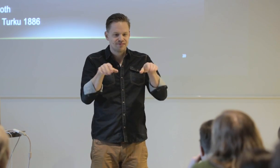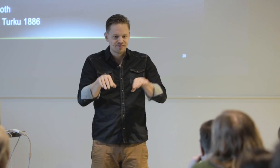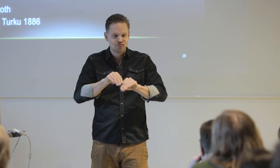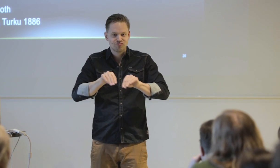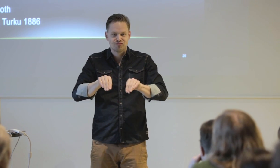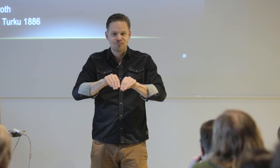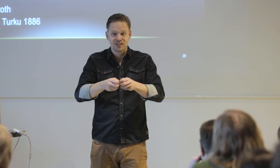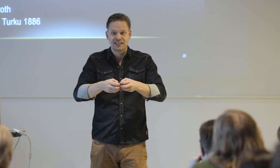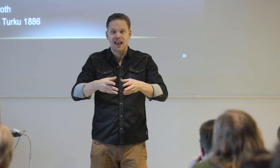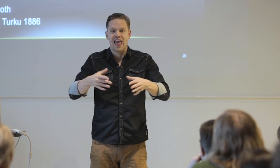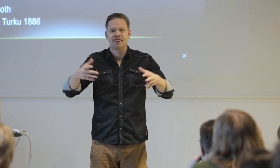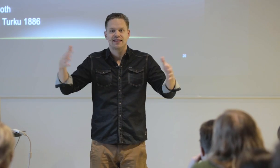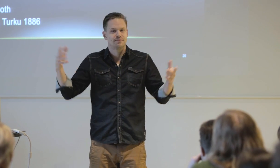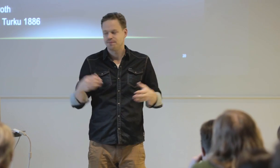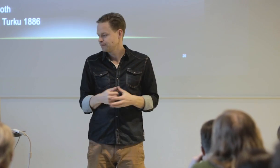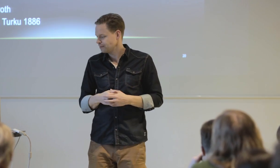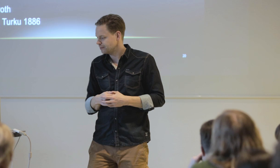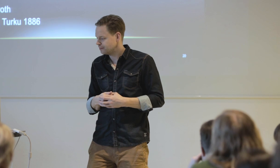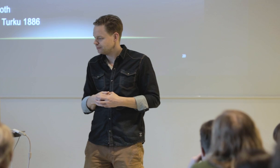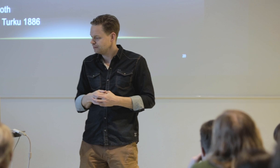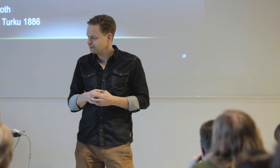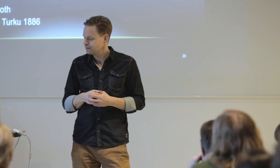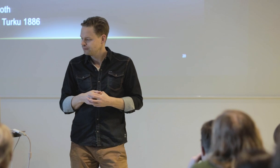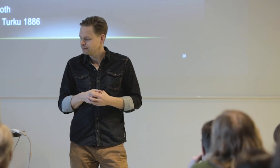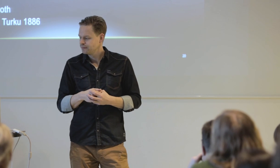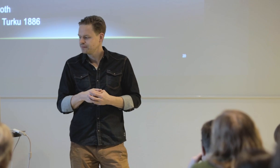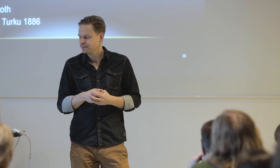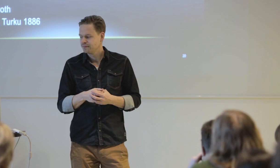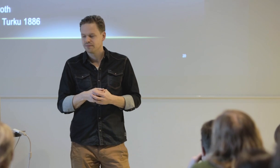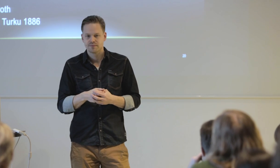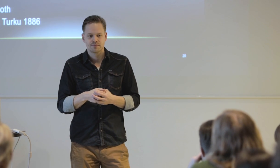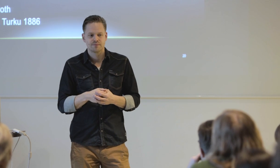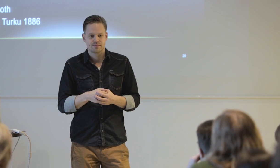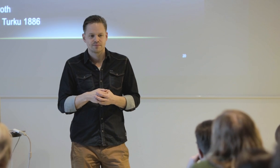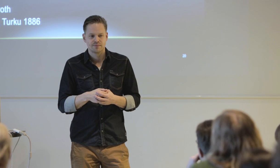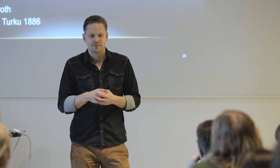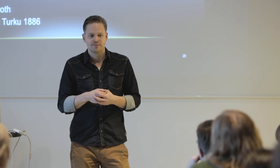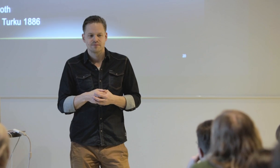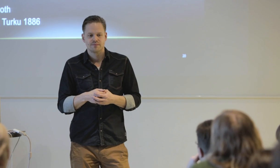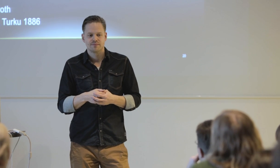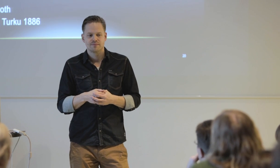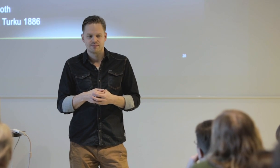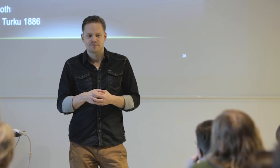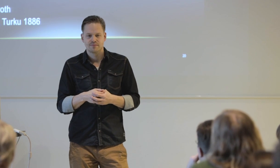own house. He gathered five deaf people there and started teaching these deaf children there, and that's when the deaf education started in